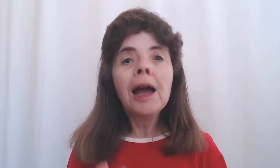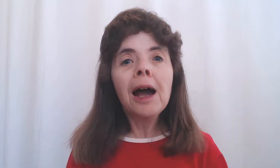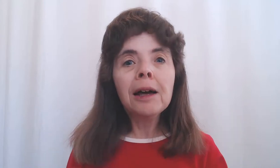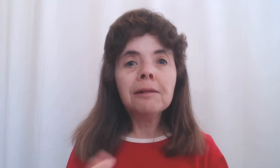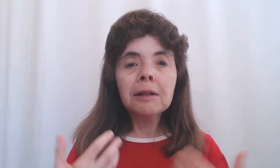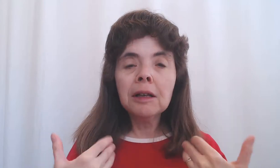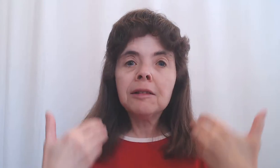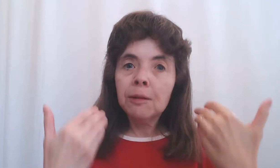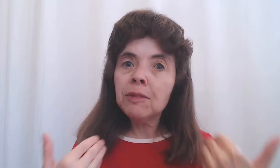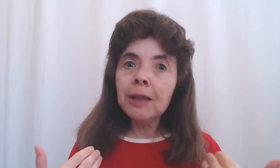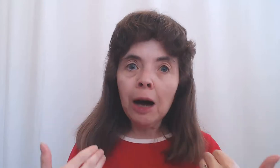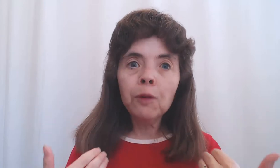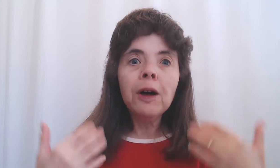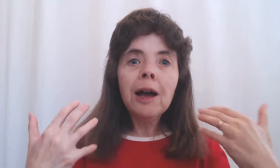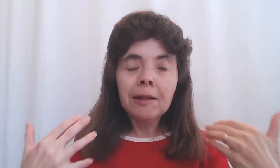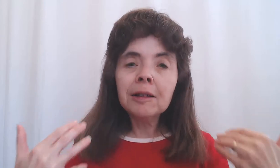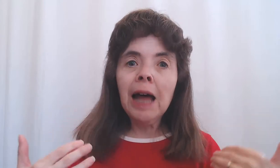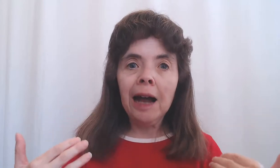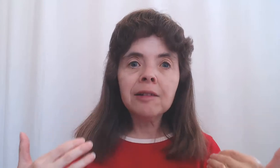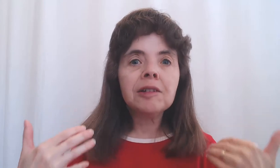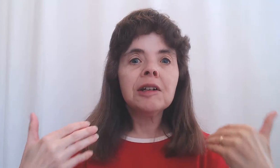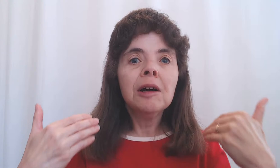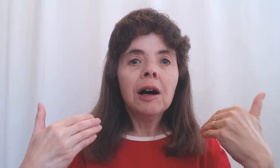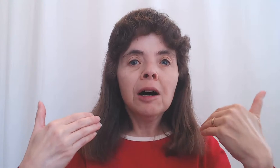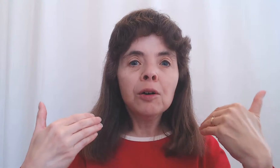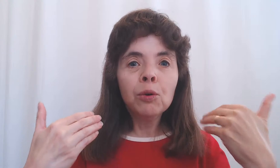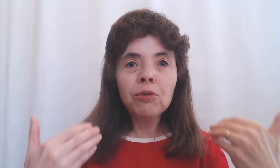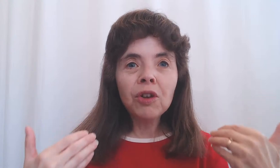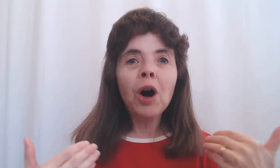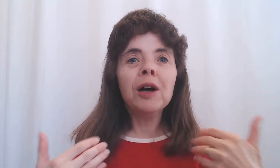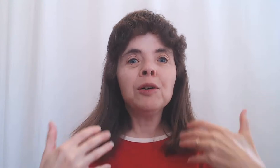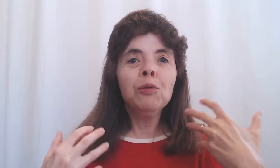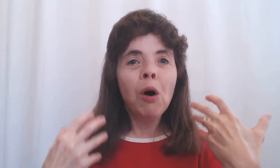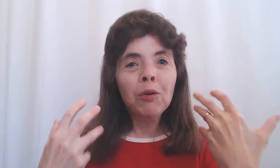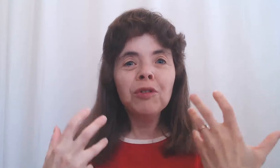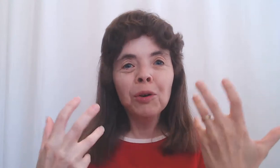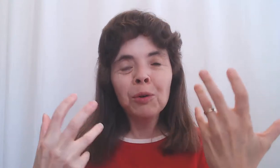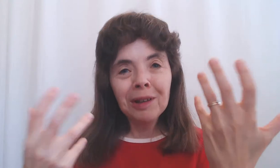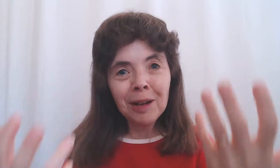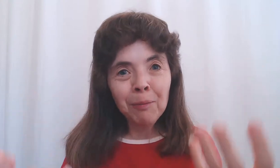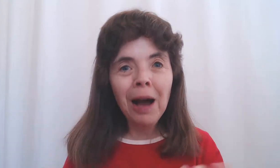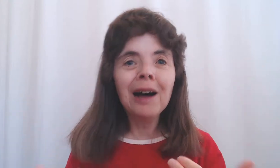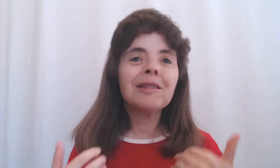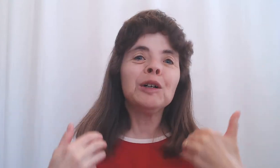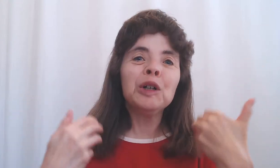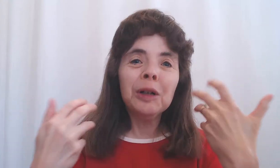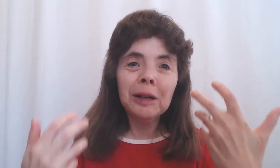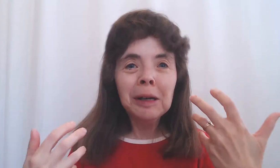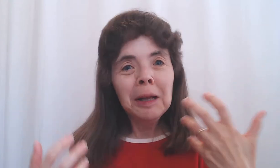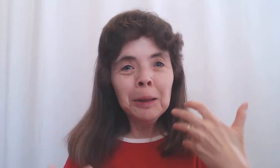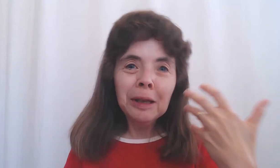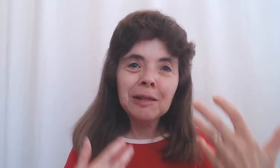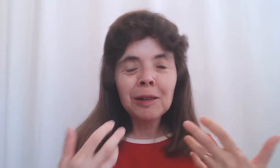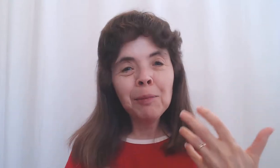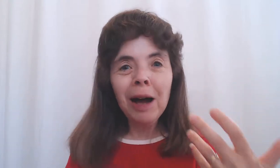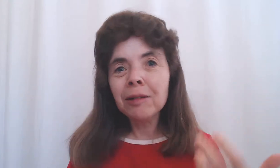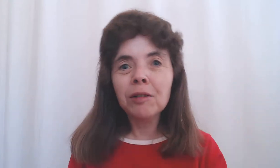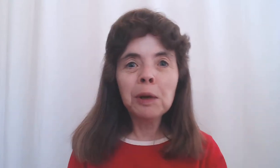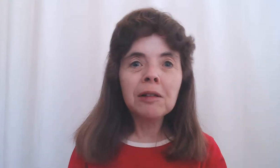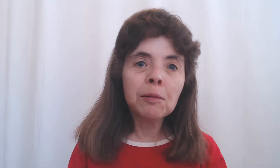and lists himself as last, who saw it, who also is an apostle and the least of the apostles because he